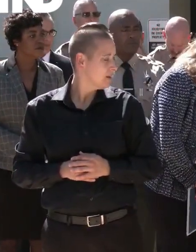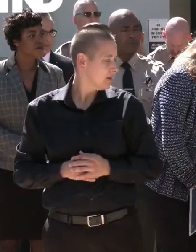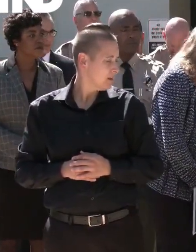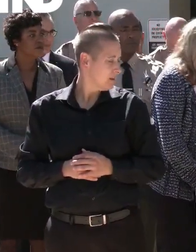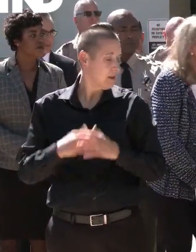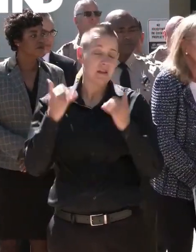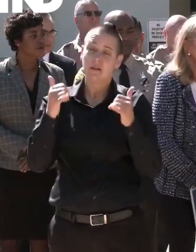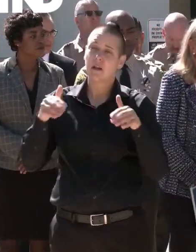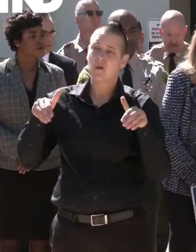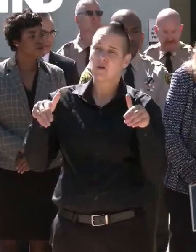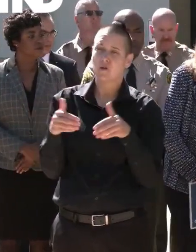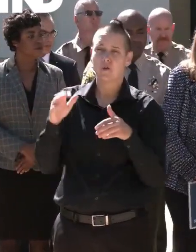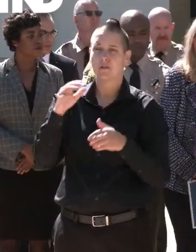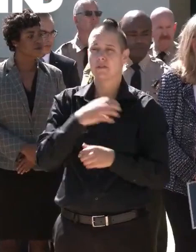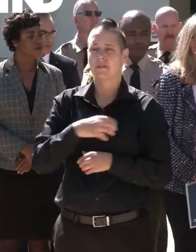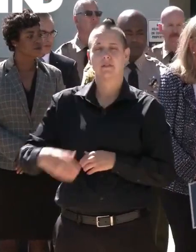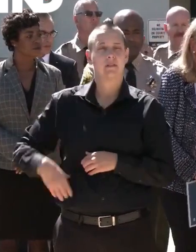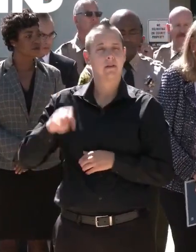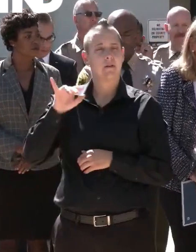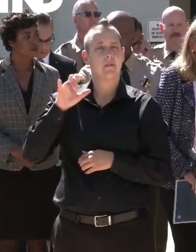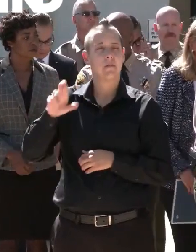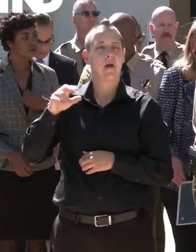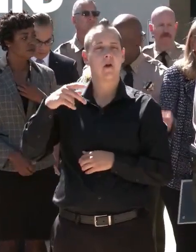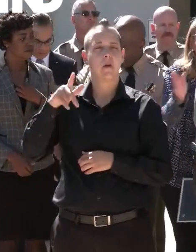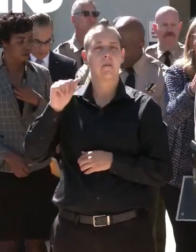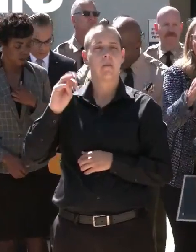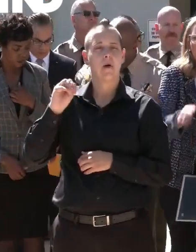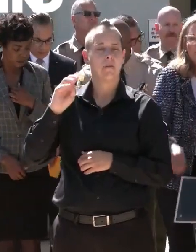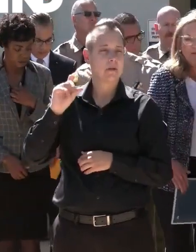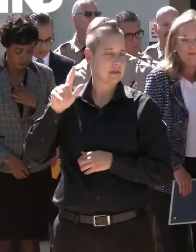I'd like to now introduce the mayor of Palmdale.